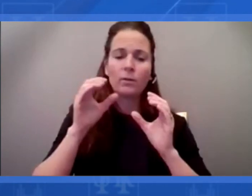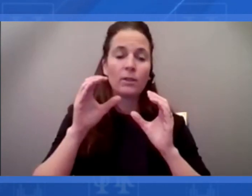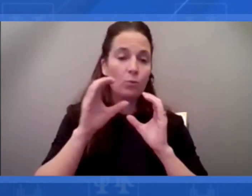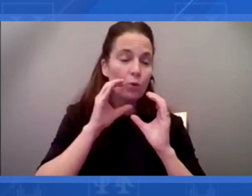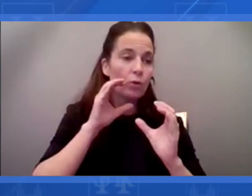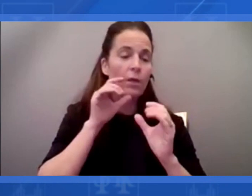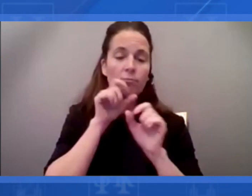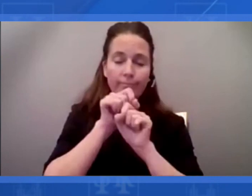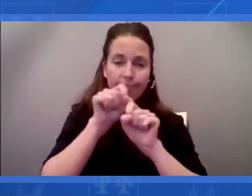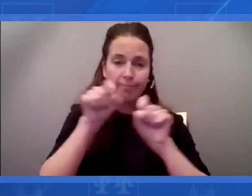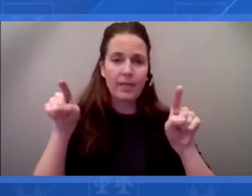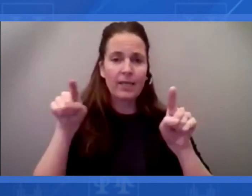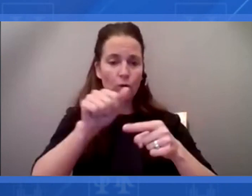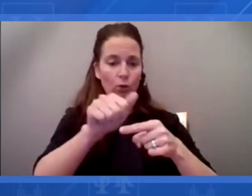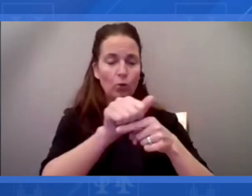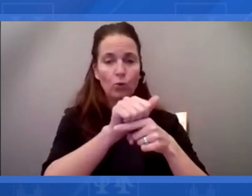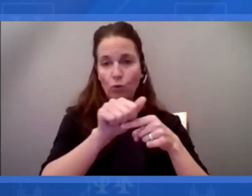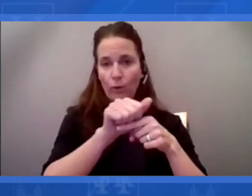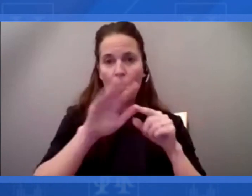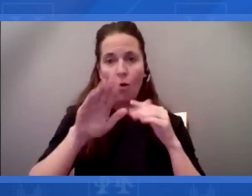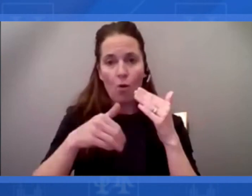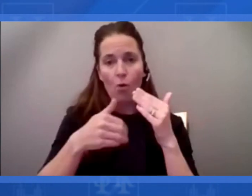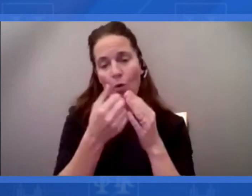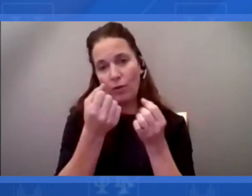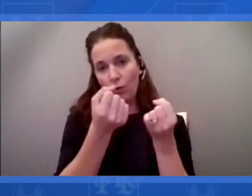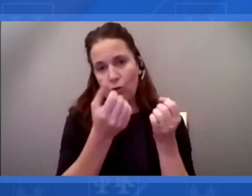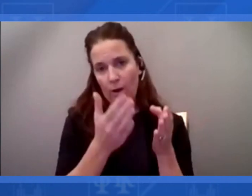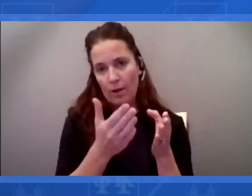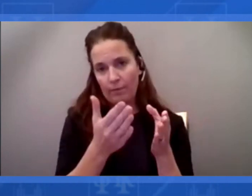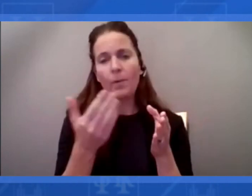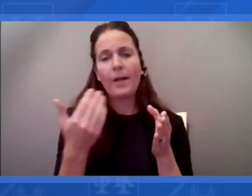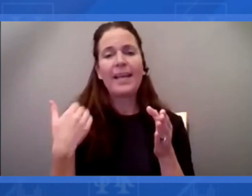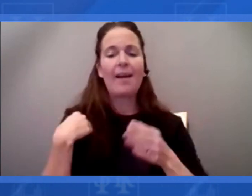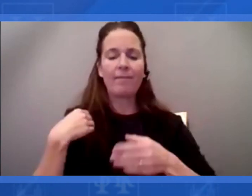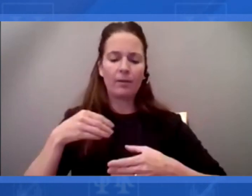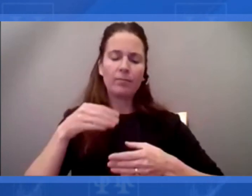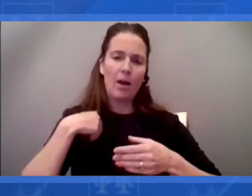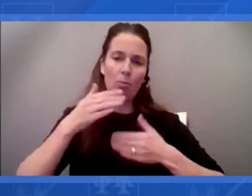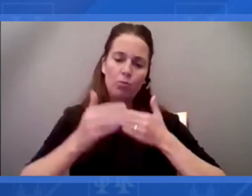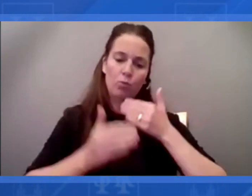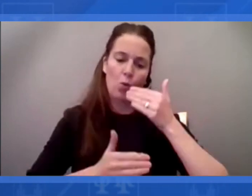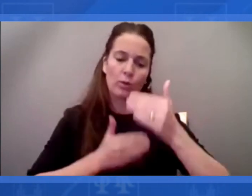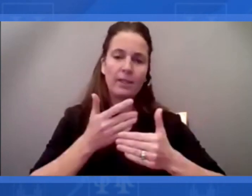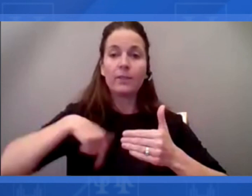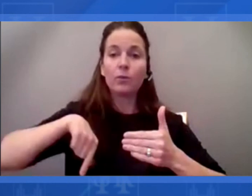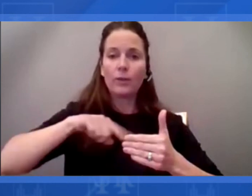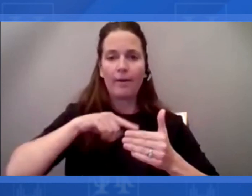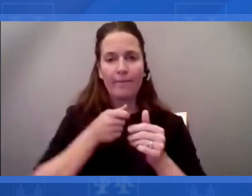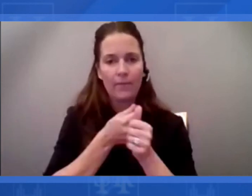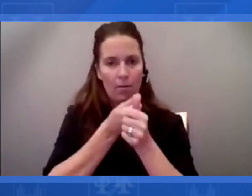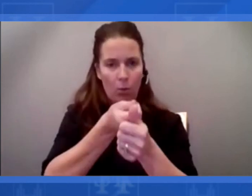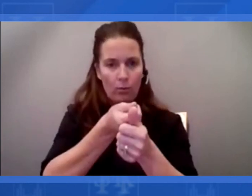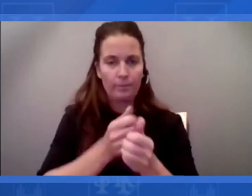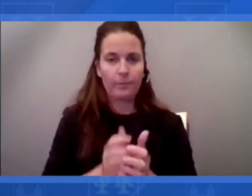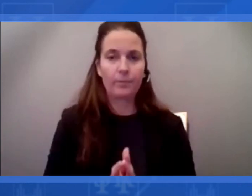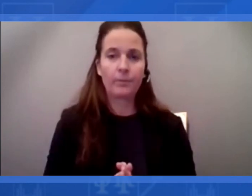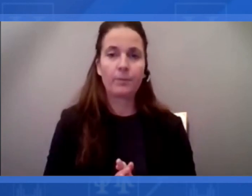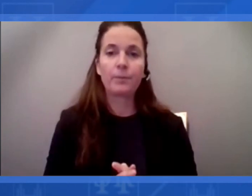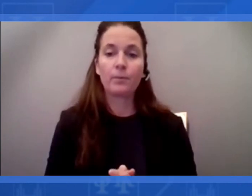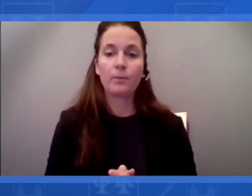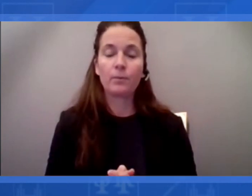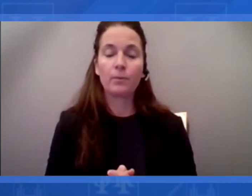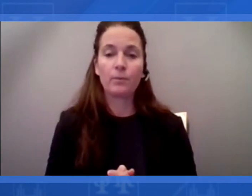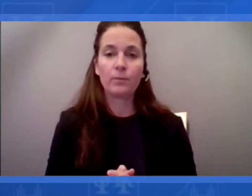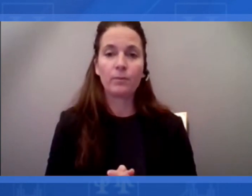our operators using our internal processes. This includes information related to both